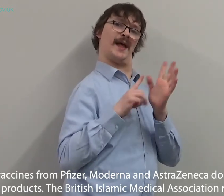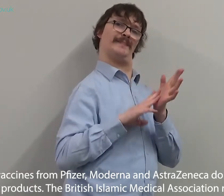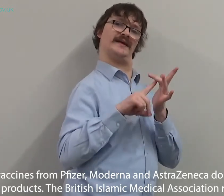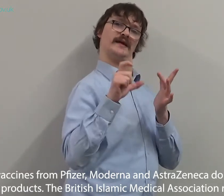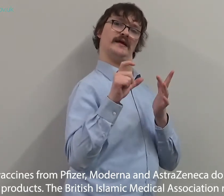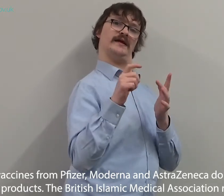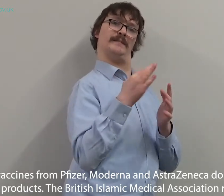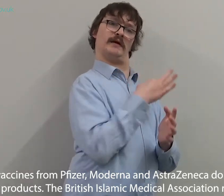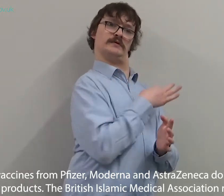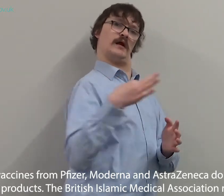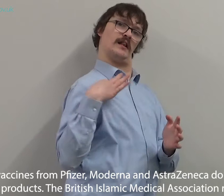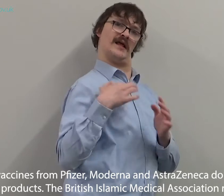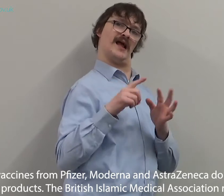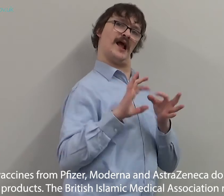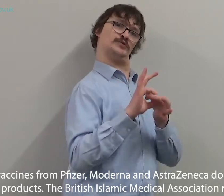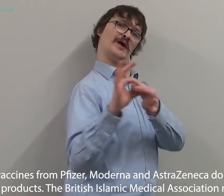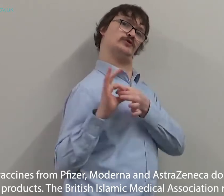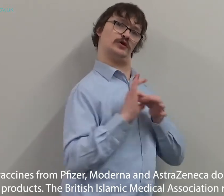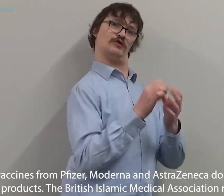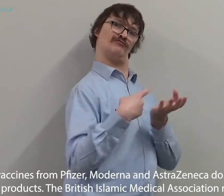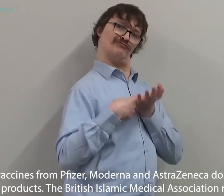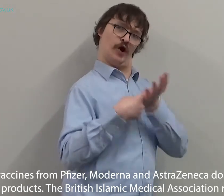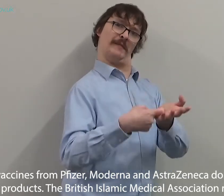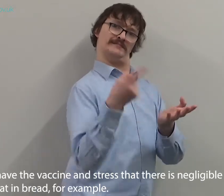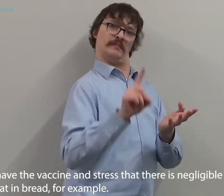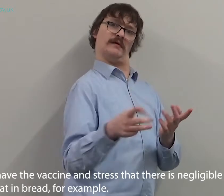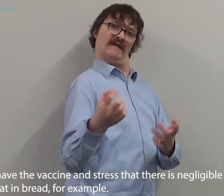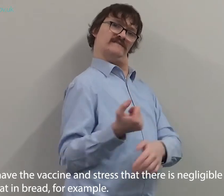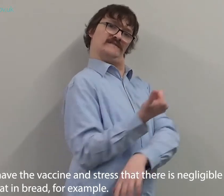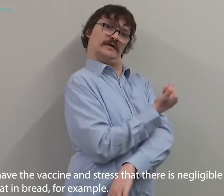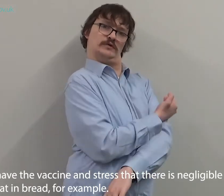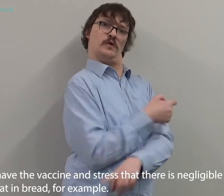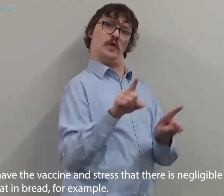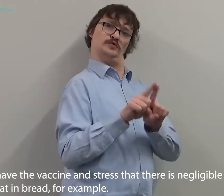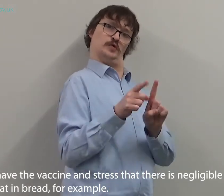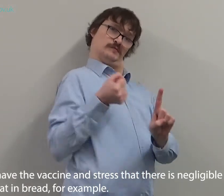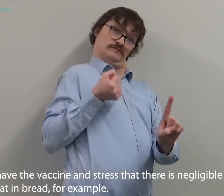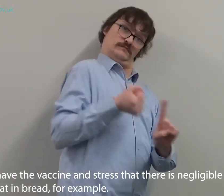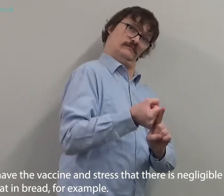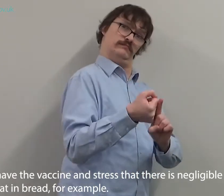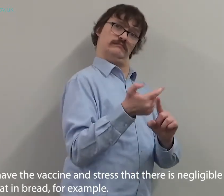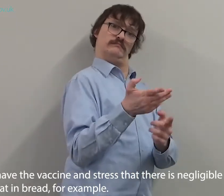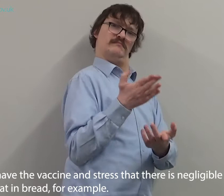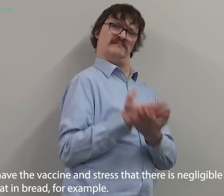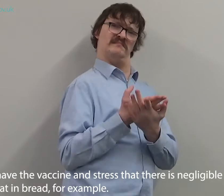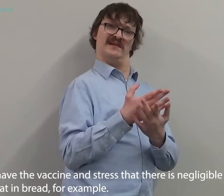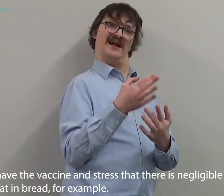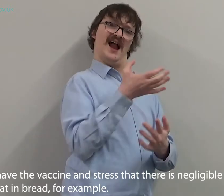recommend people to have the vaccine and stress there is negligible alcohol